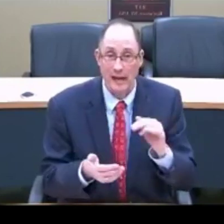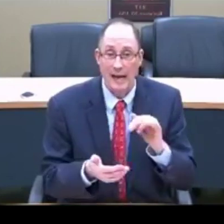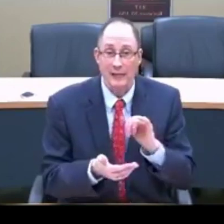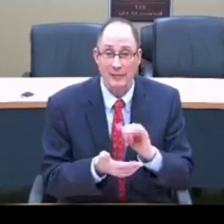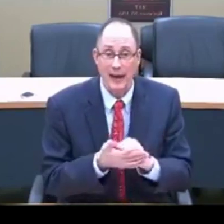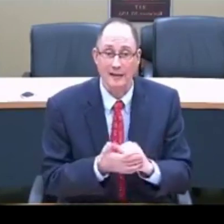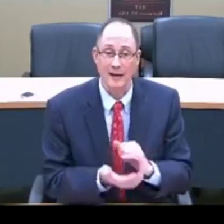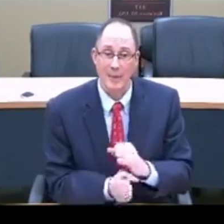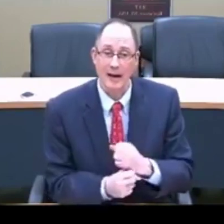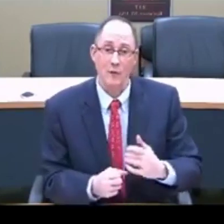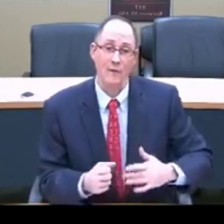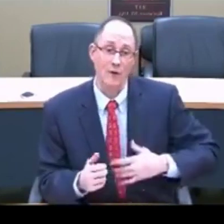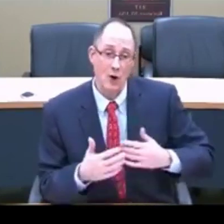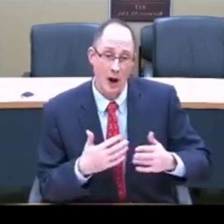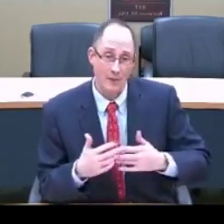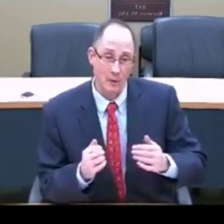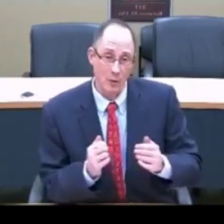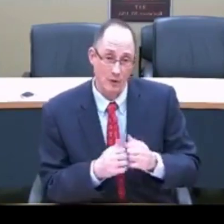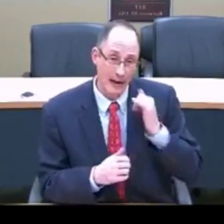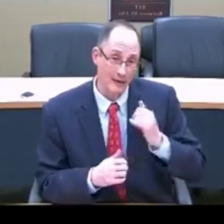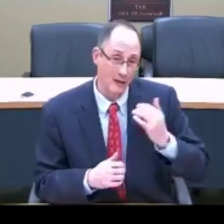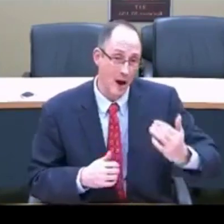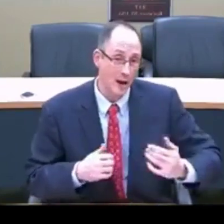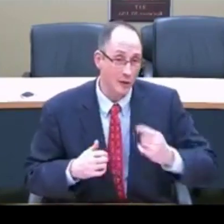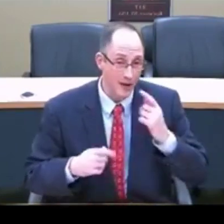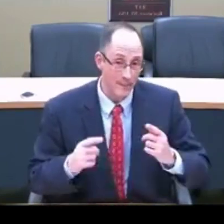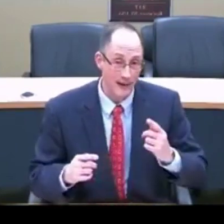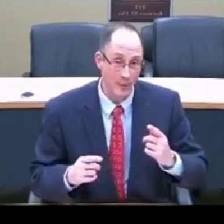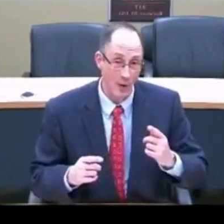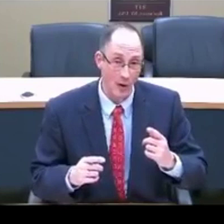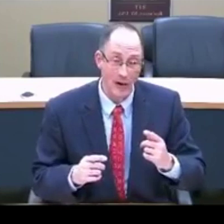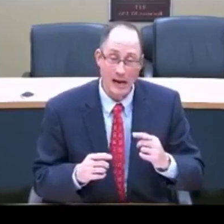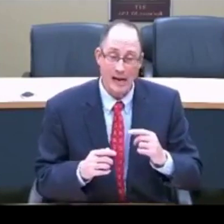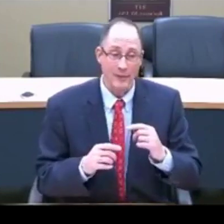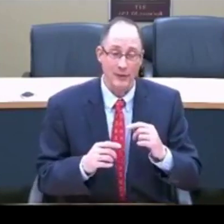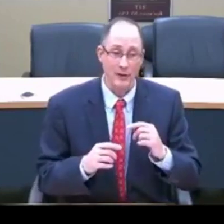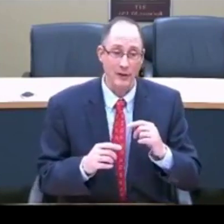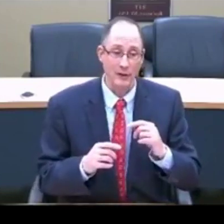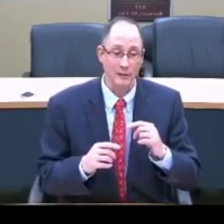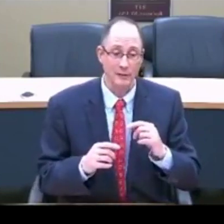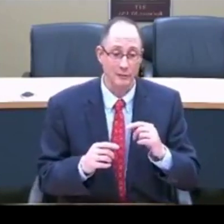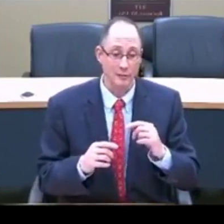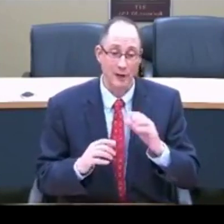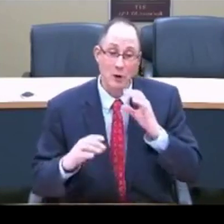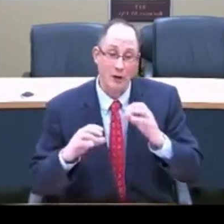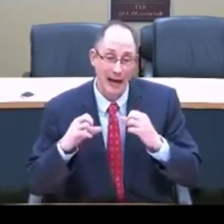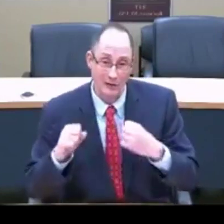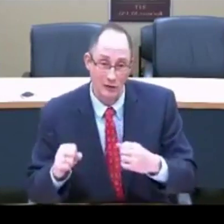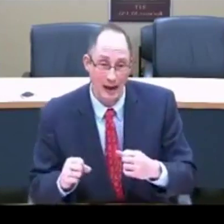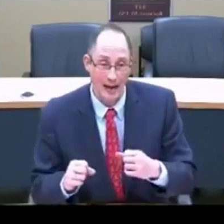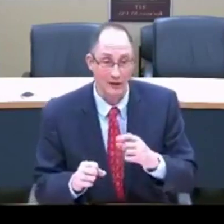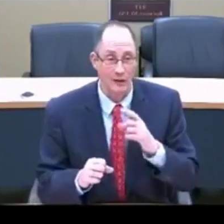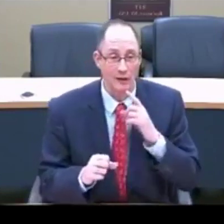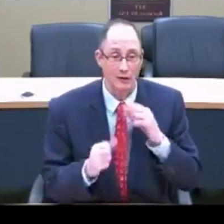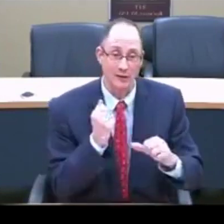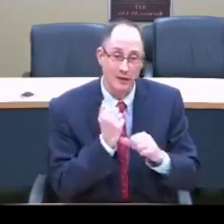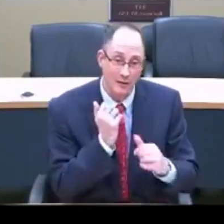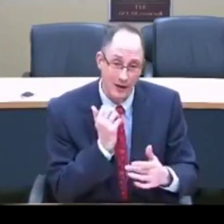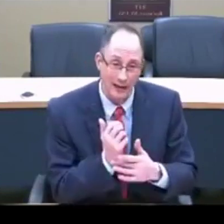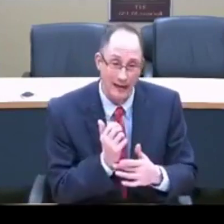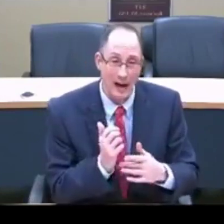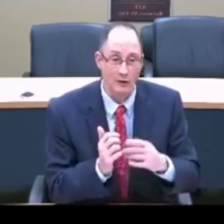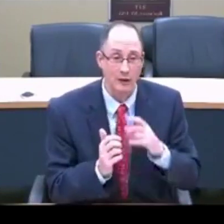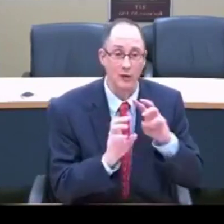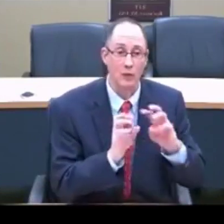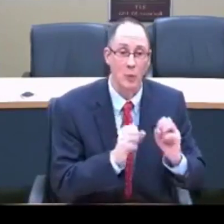that's going to make you feel comfortable with the idea of hiring deaf people. There's communication strategy. There's assistive